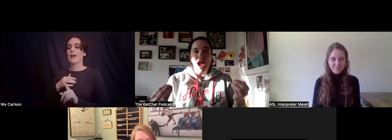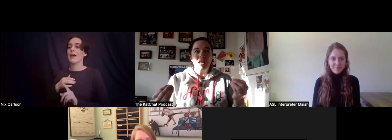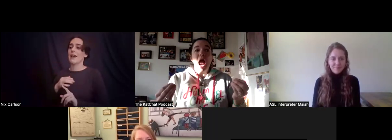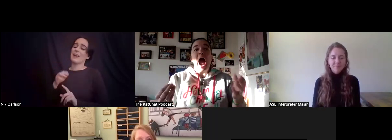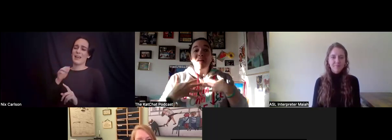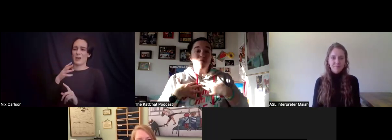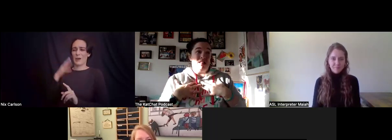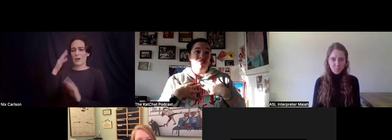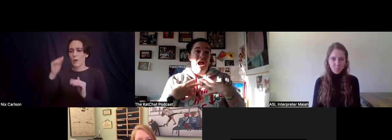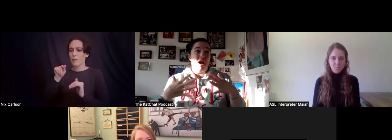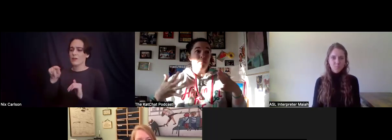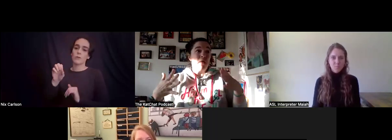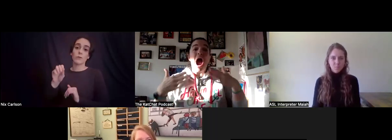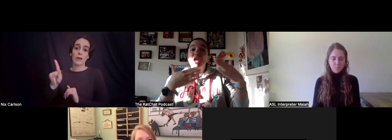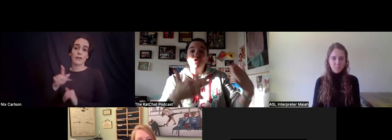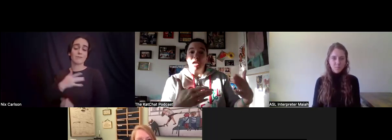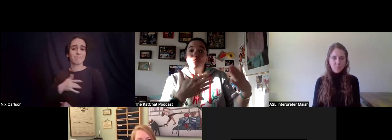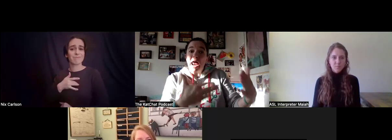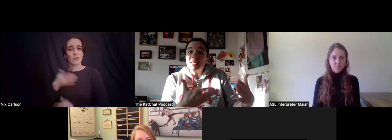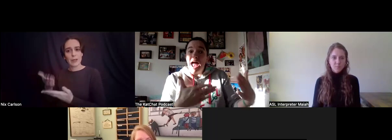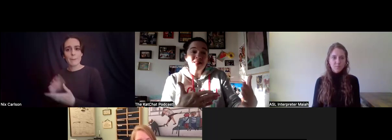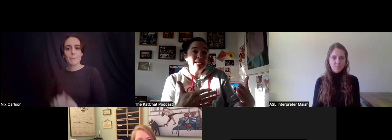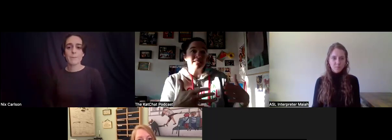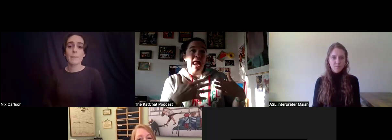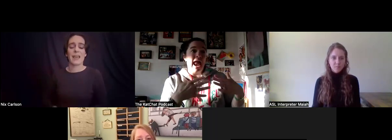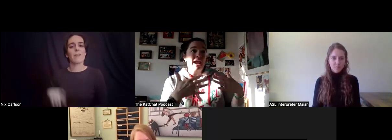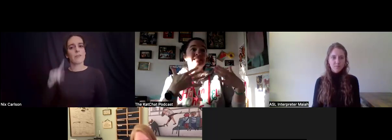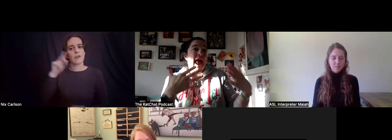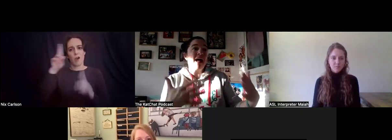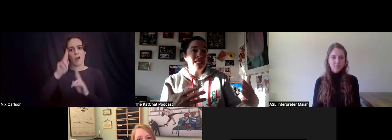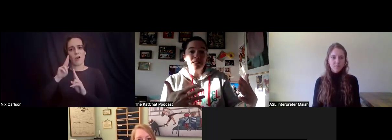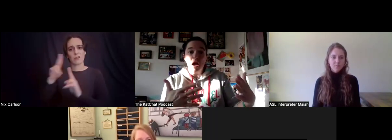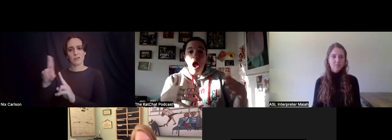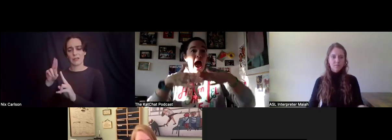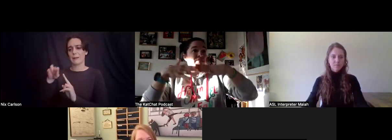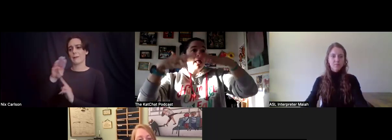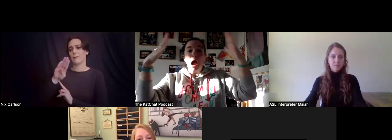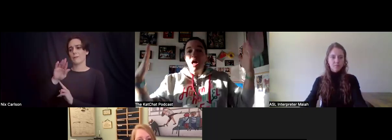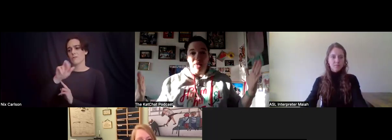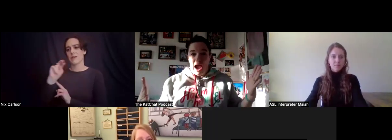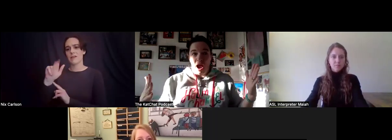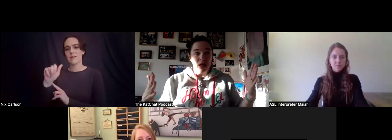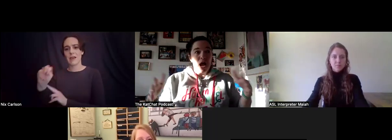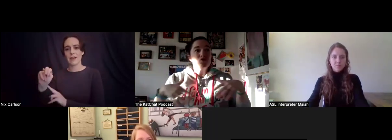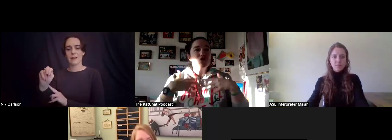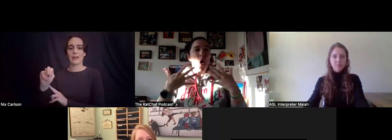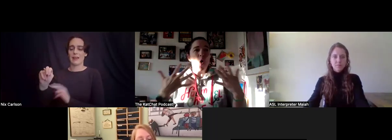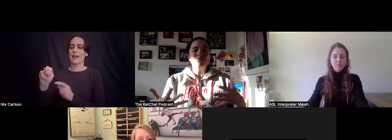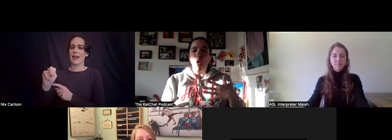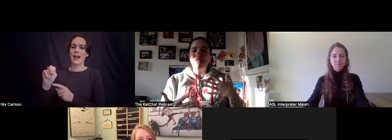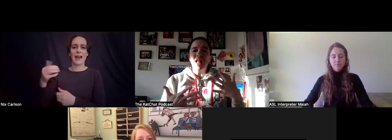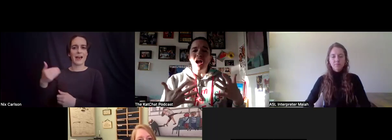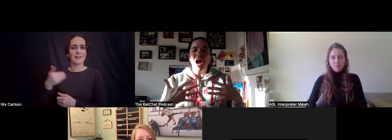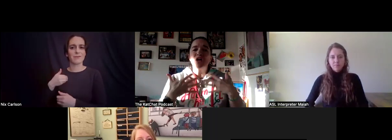appreciated. And I really think honoring Brandon Elliott and his talent, having a marathon,